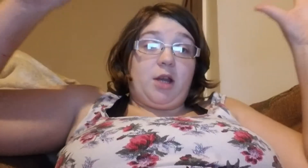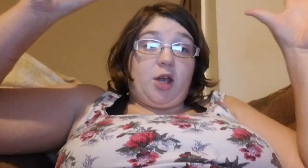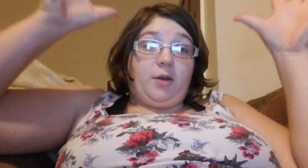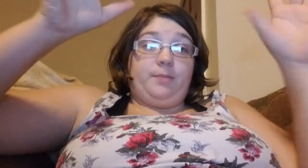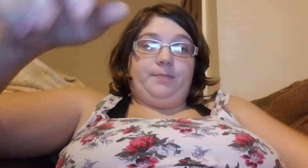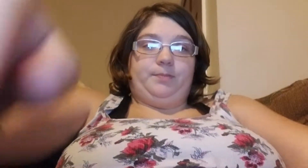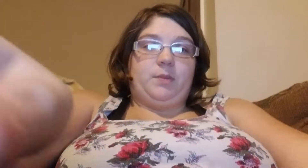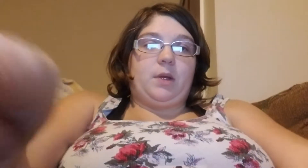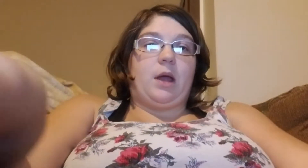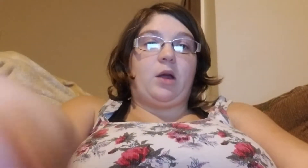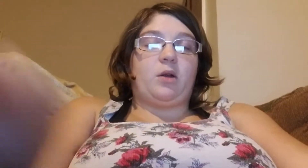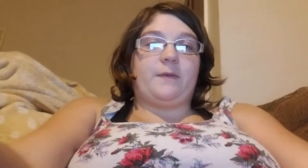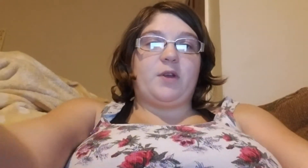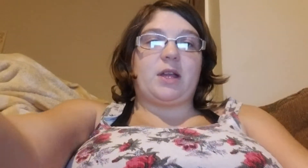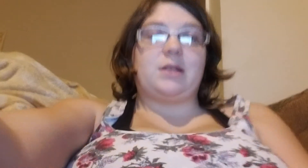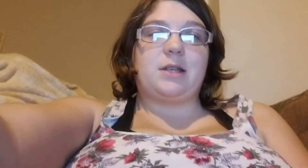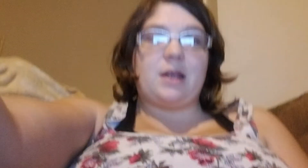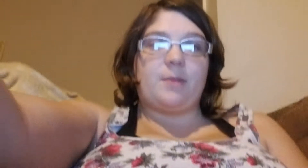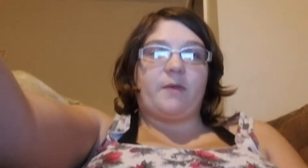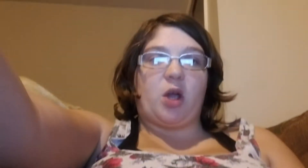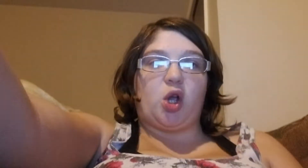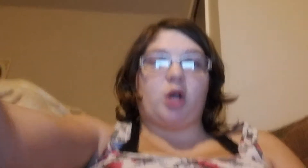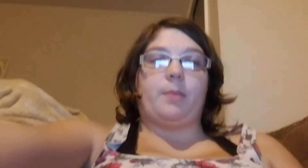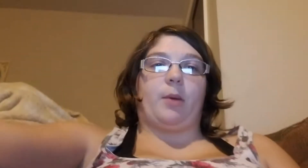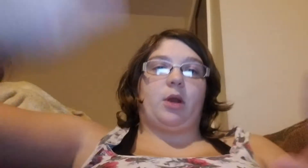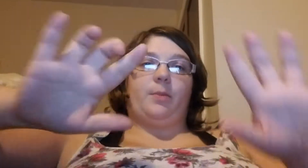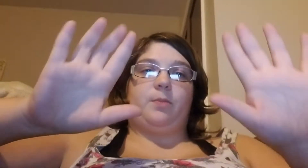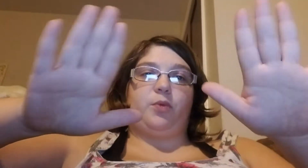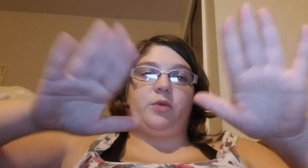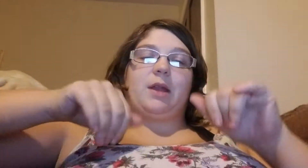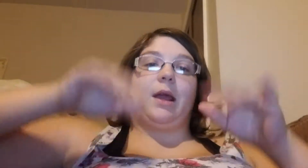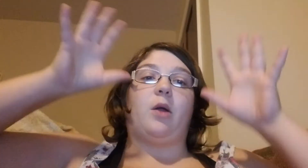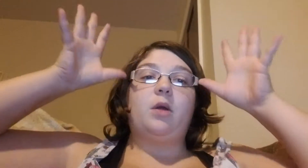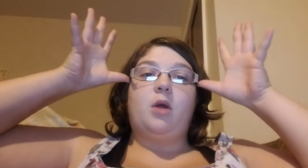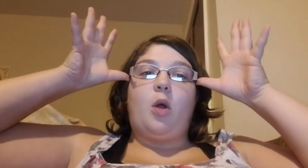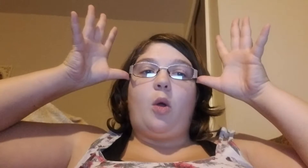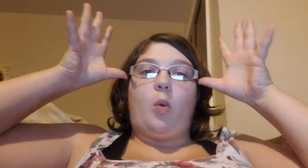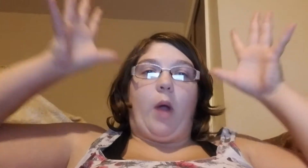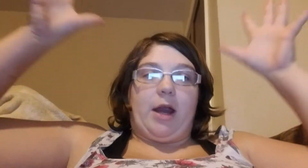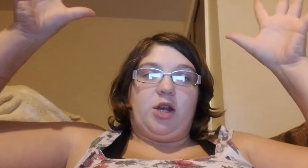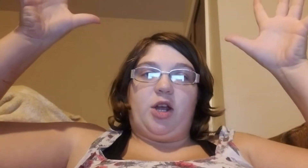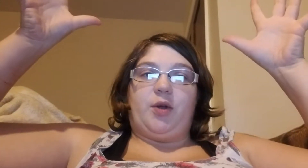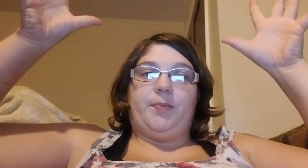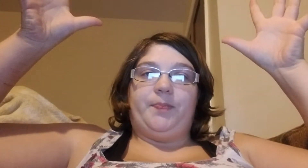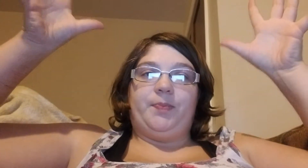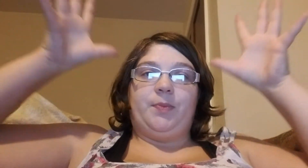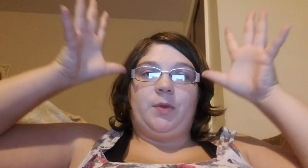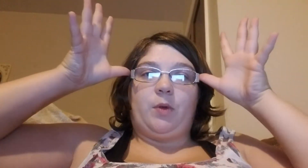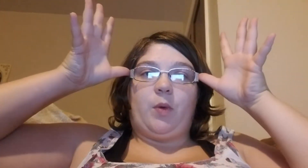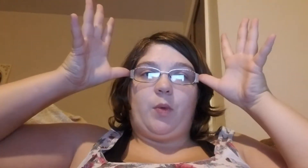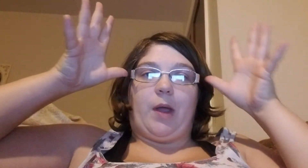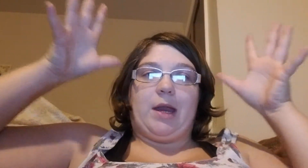Reindeer. I don't know if you can see me very good, but I'm gonna put that down. Reindeer.